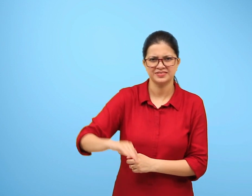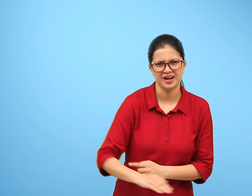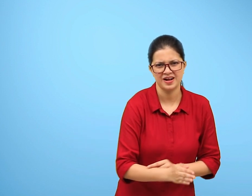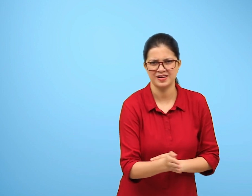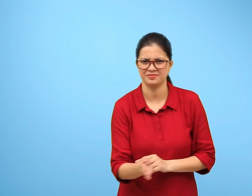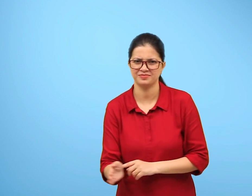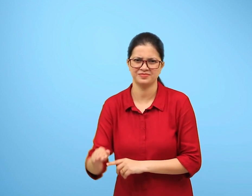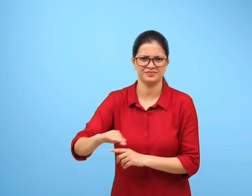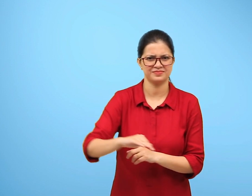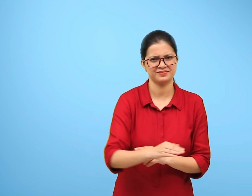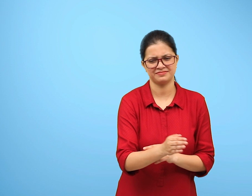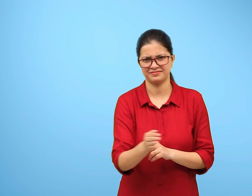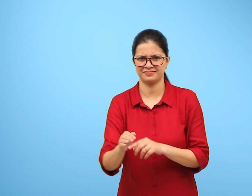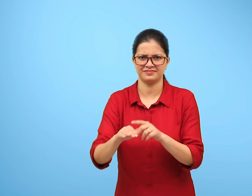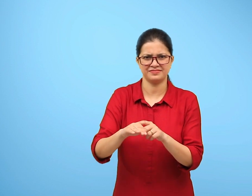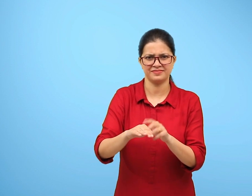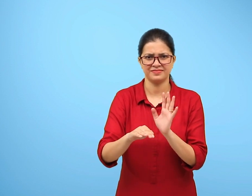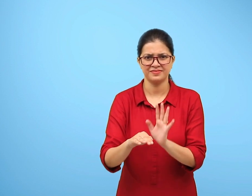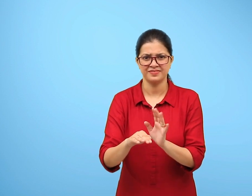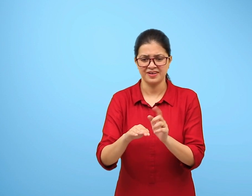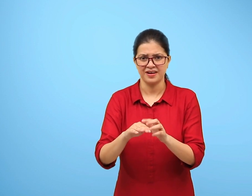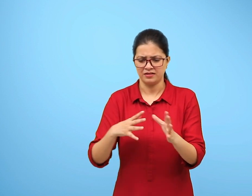Snakes slither on the ground by looping sideways.